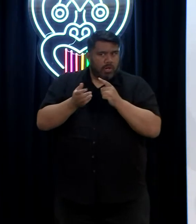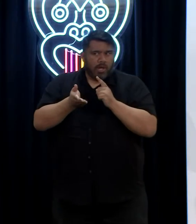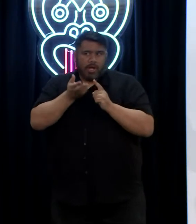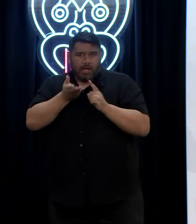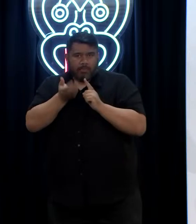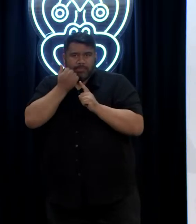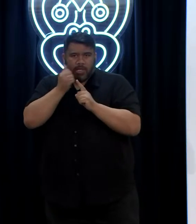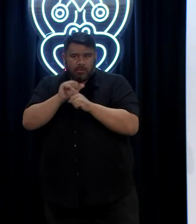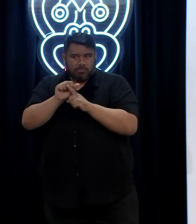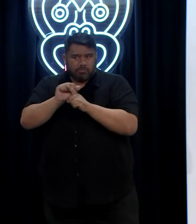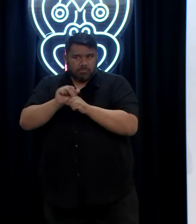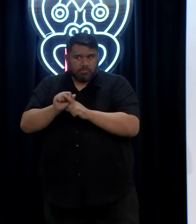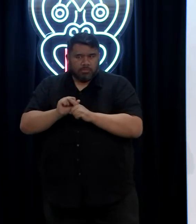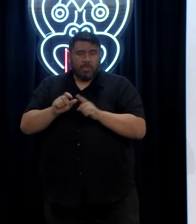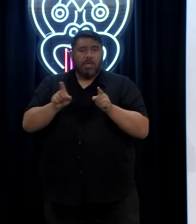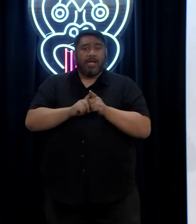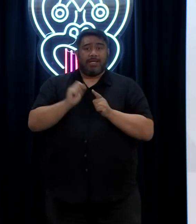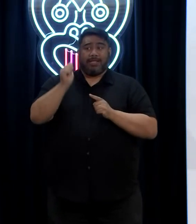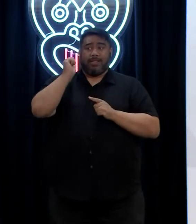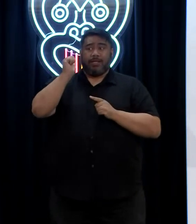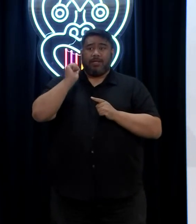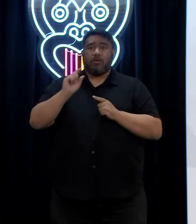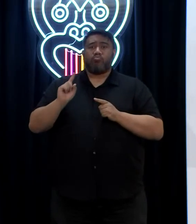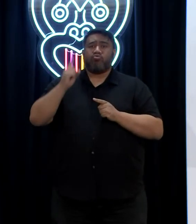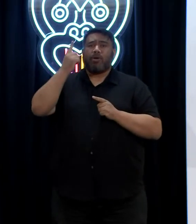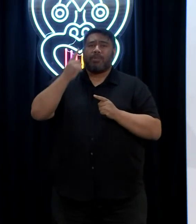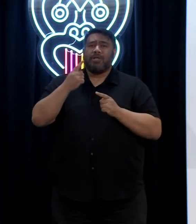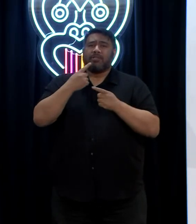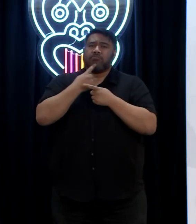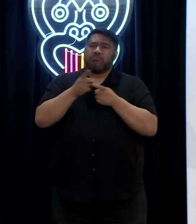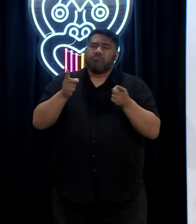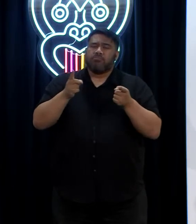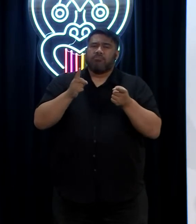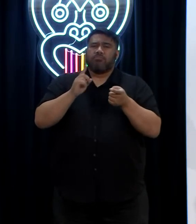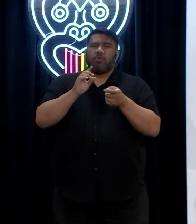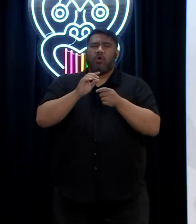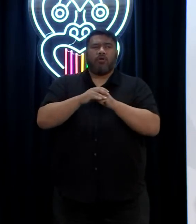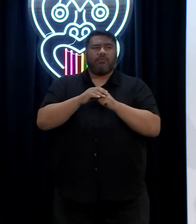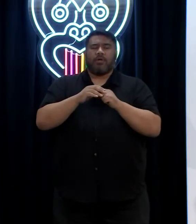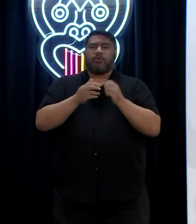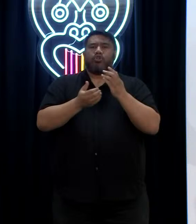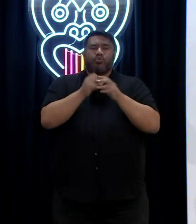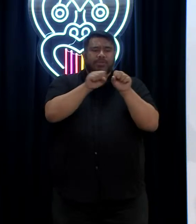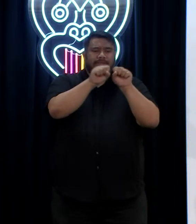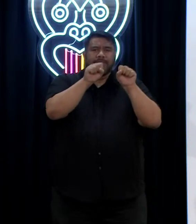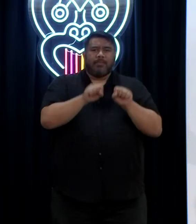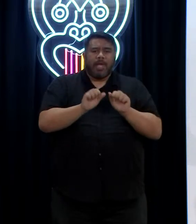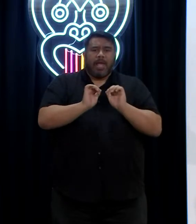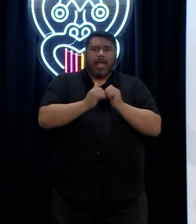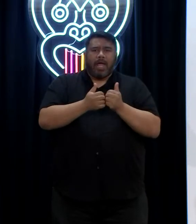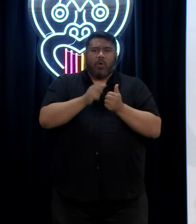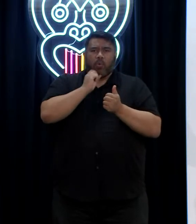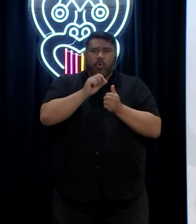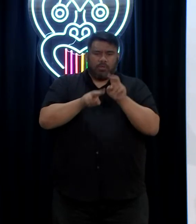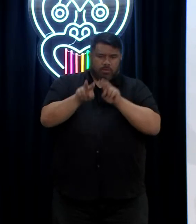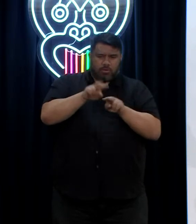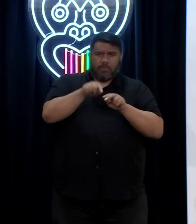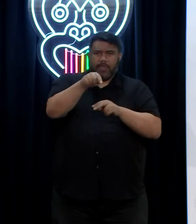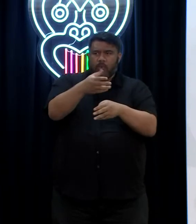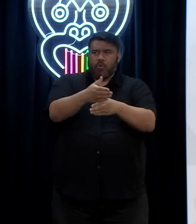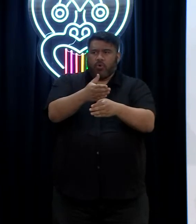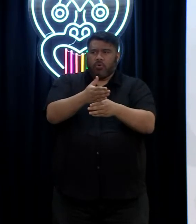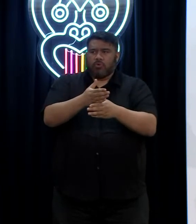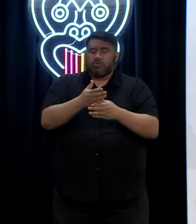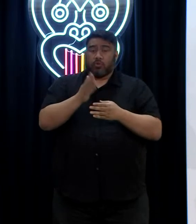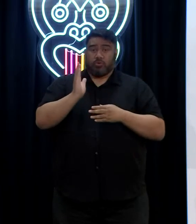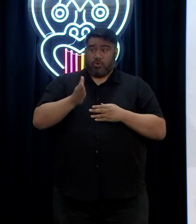have heard the Prime Minister say yesterday that we've got ongoing work underway around the framework that we're going to be using over the next period. So we're still